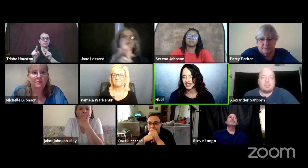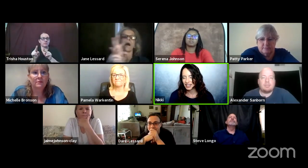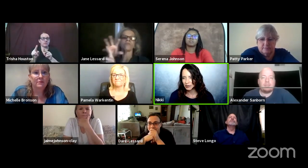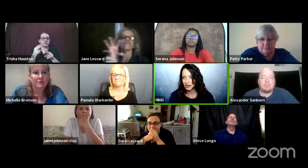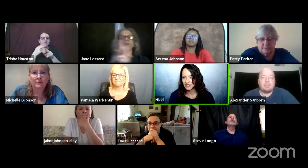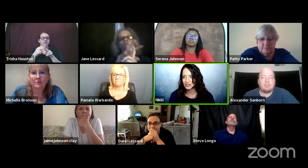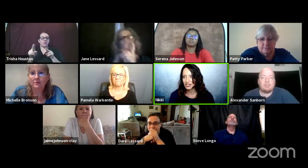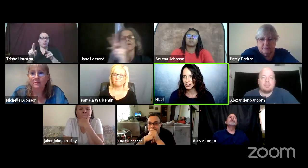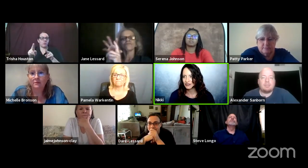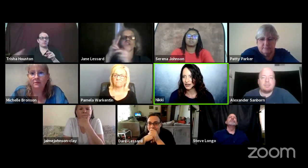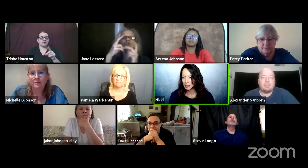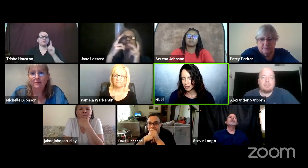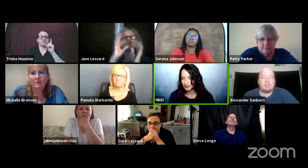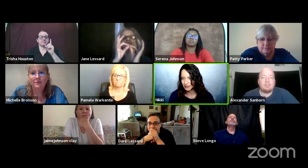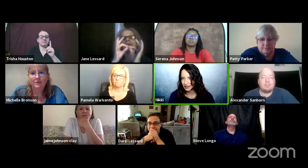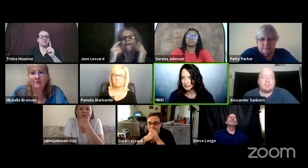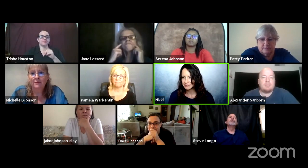I wanted to share very briefly